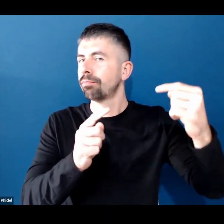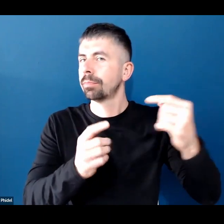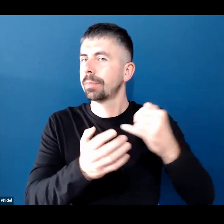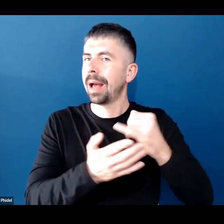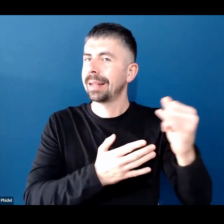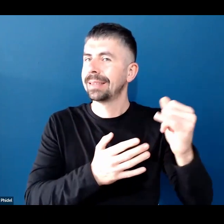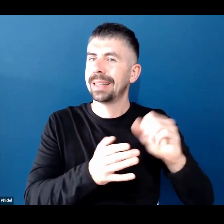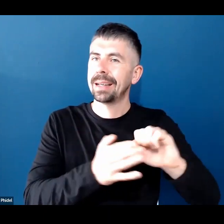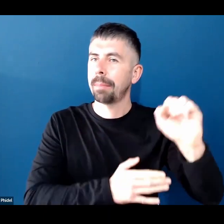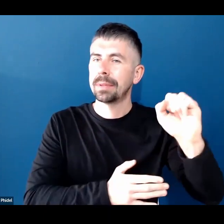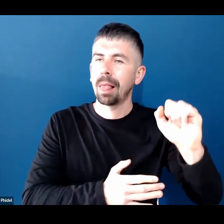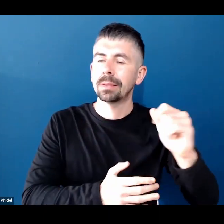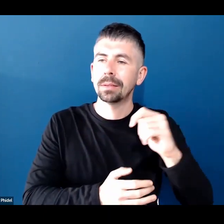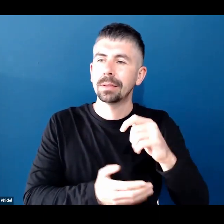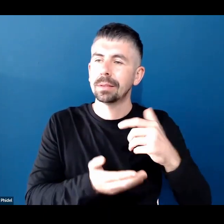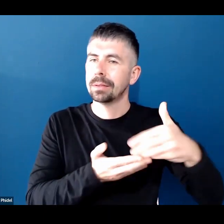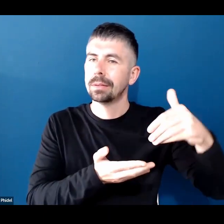very clear